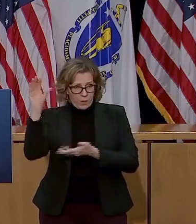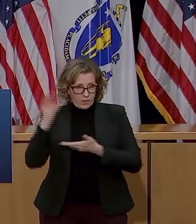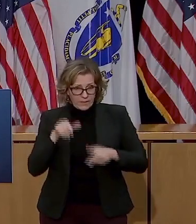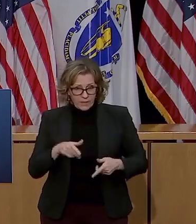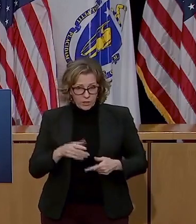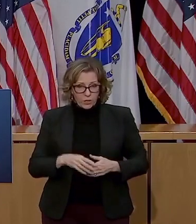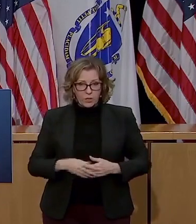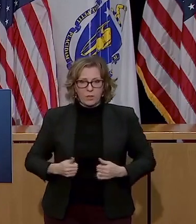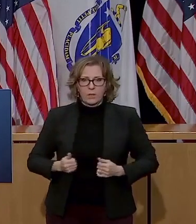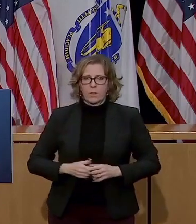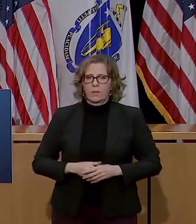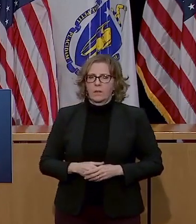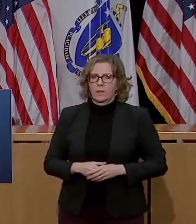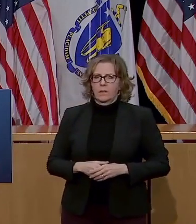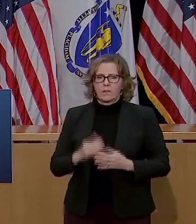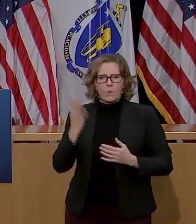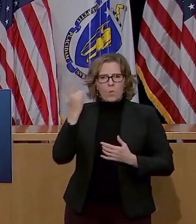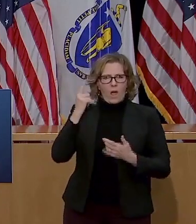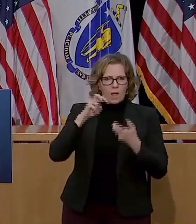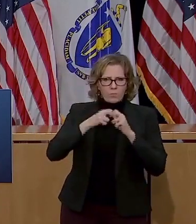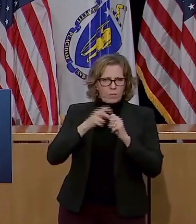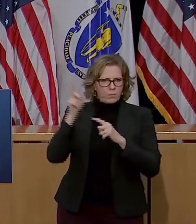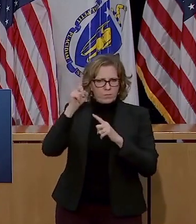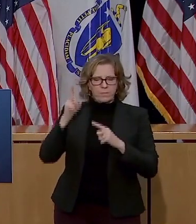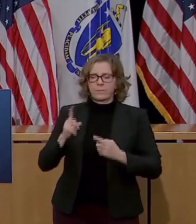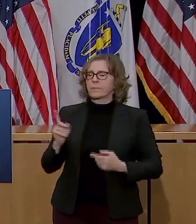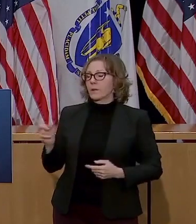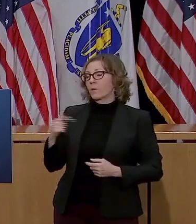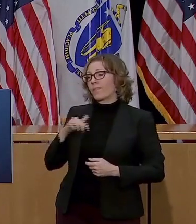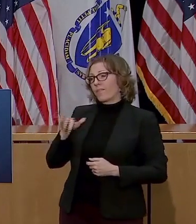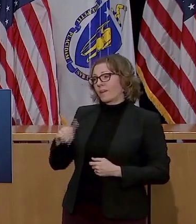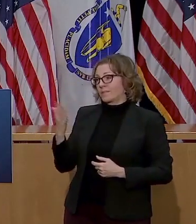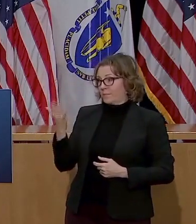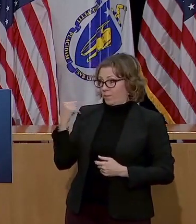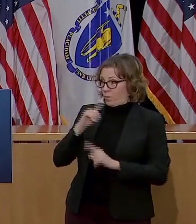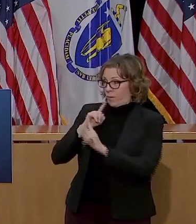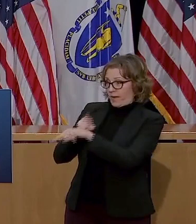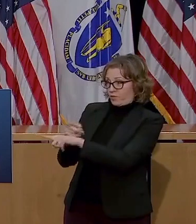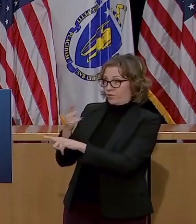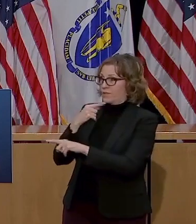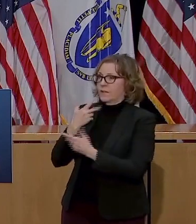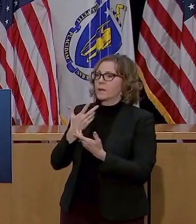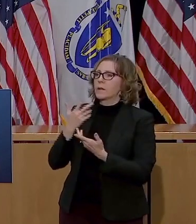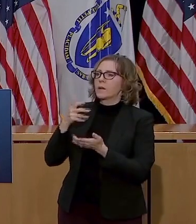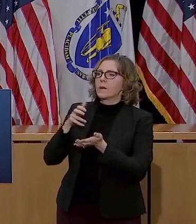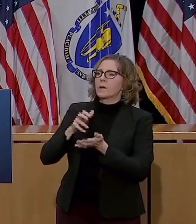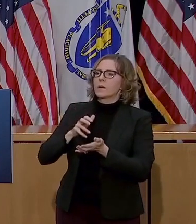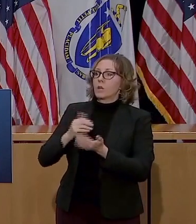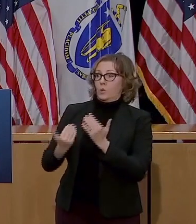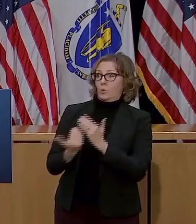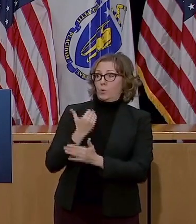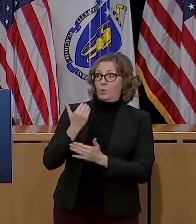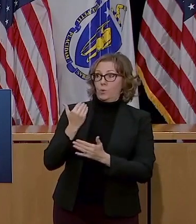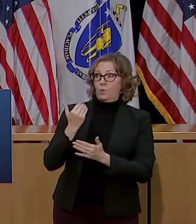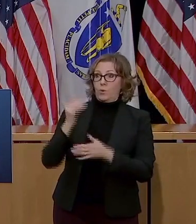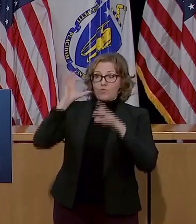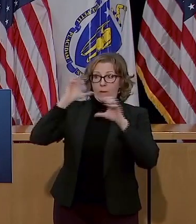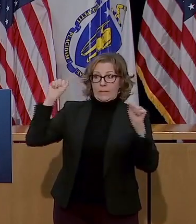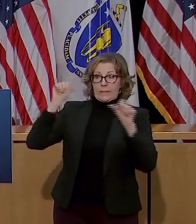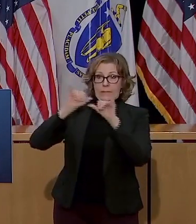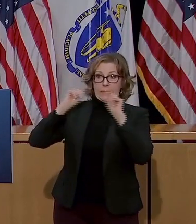is that's why we've only gotten sort of an informal sense from them about what we can expect going